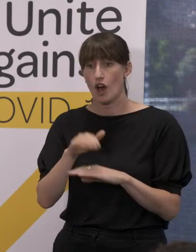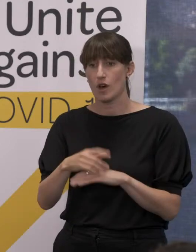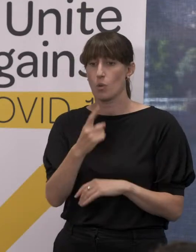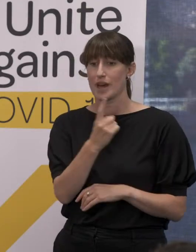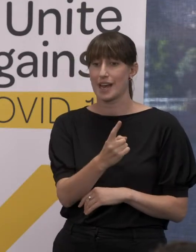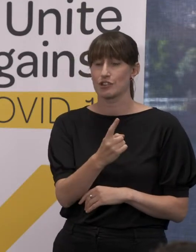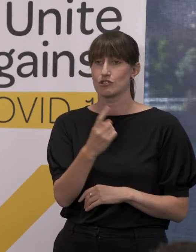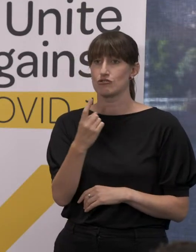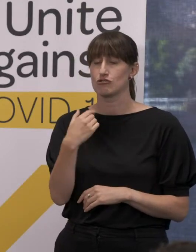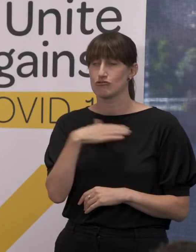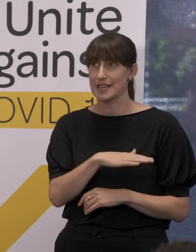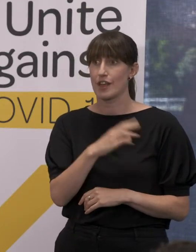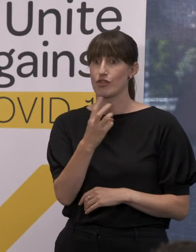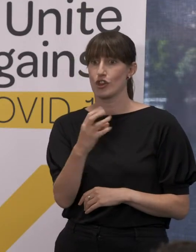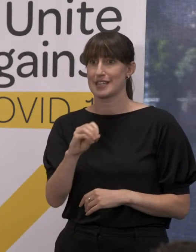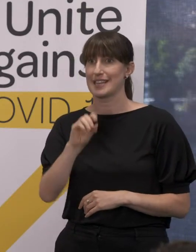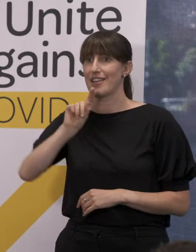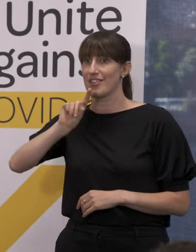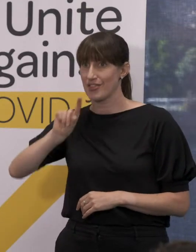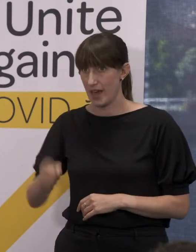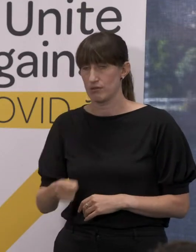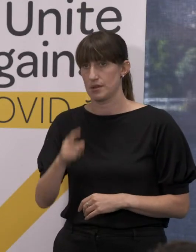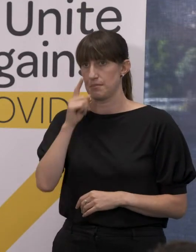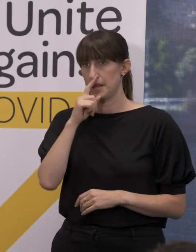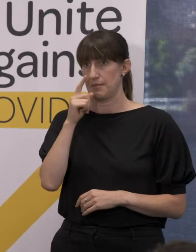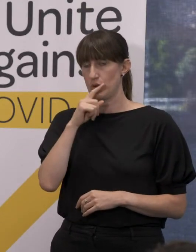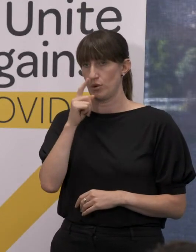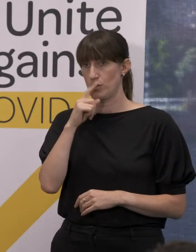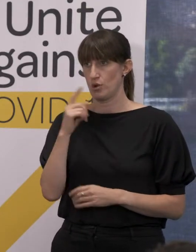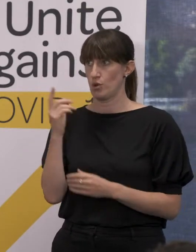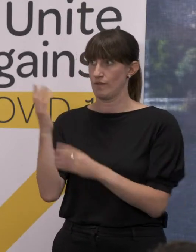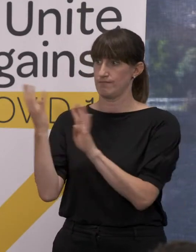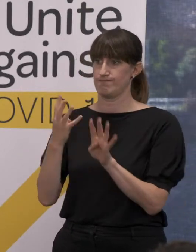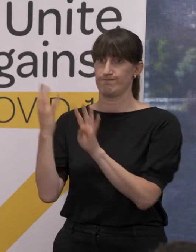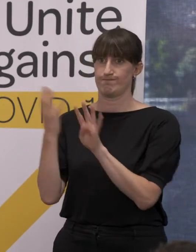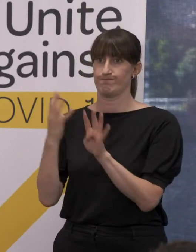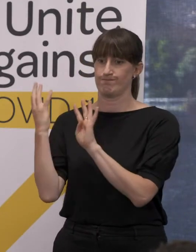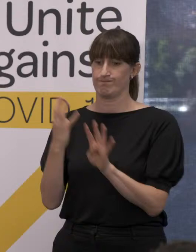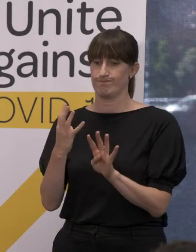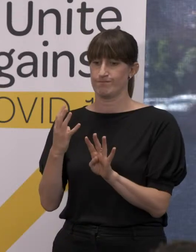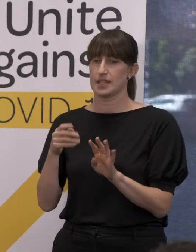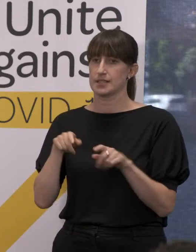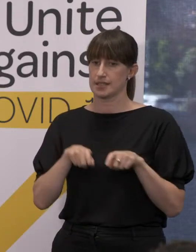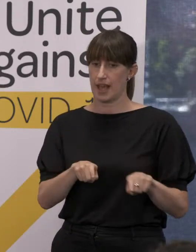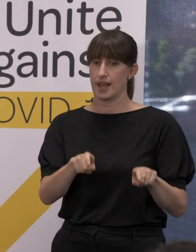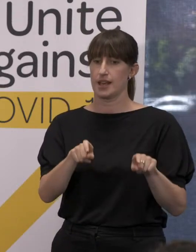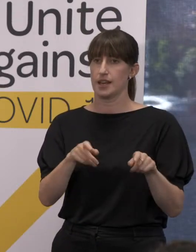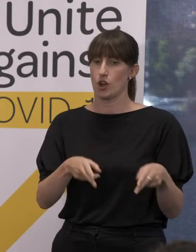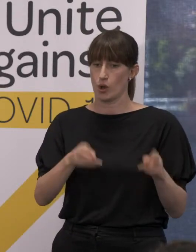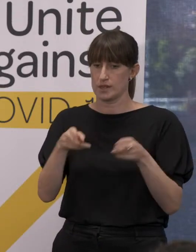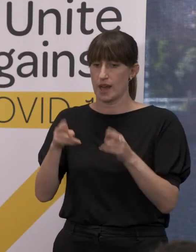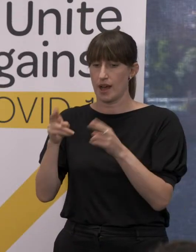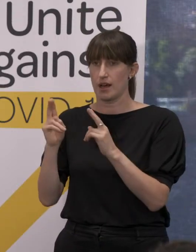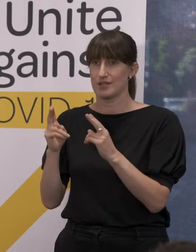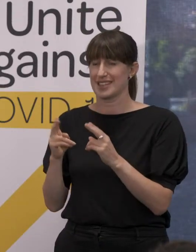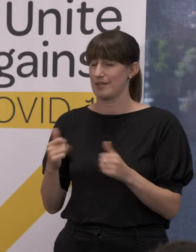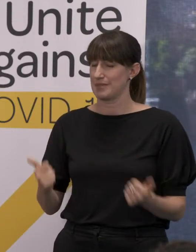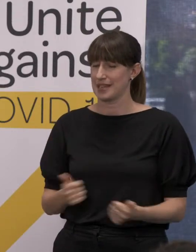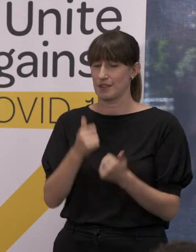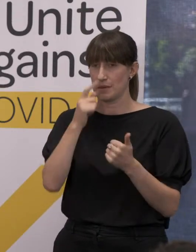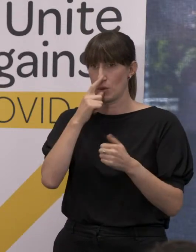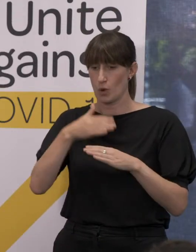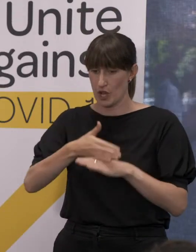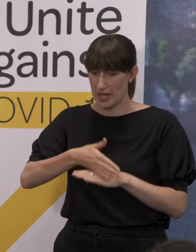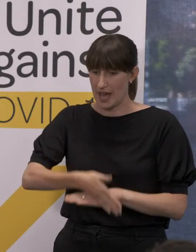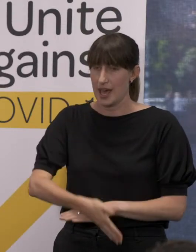130,000 people have come through MIQ here, and there is excellent work that goes on every day to keep them safe and keep our border staff safe.